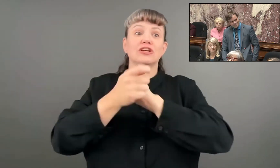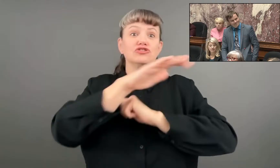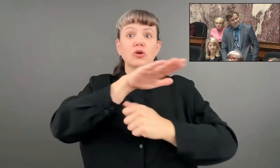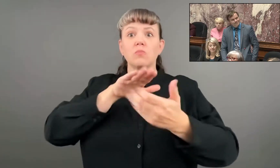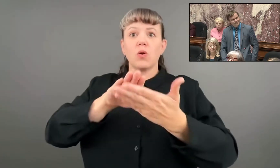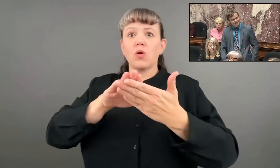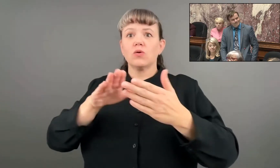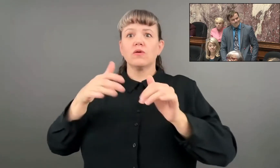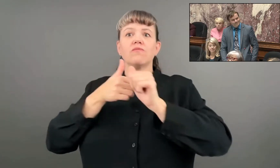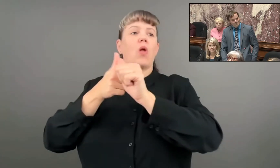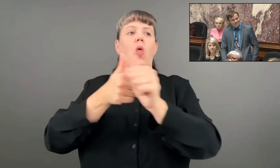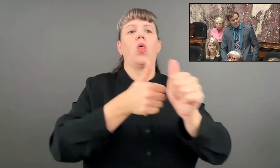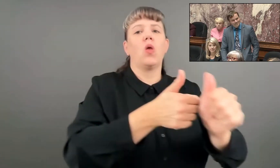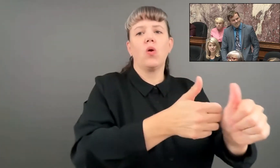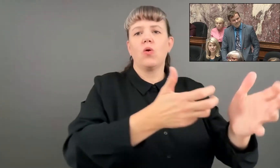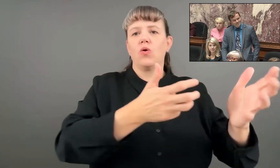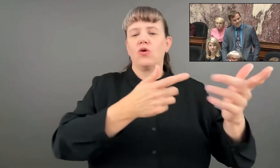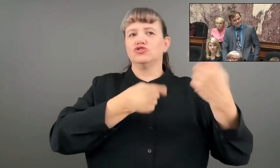Members,